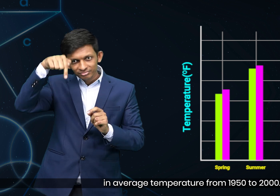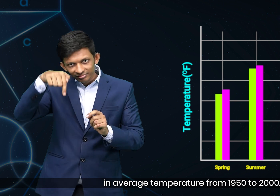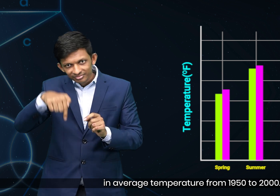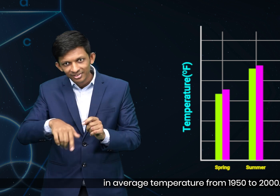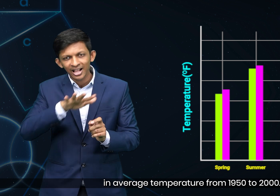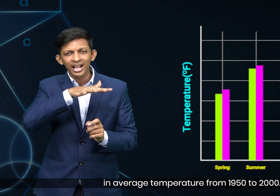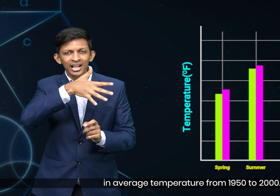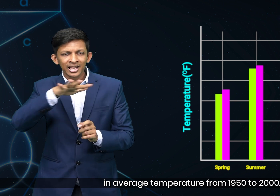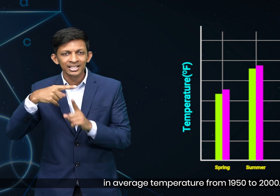2000.